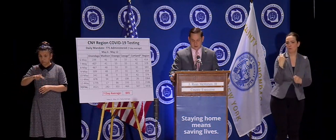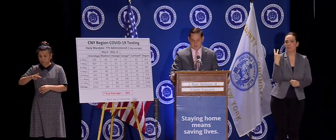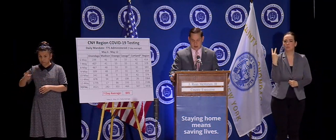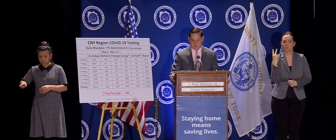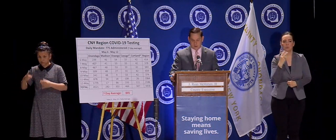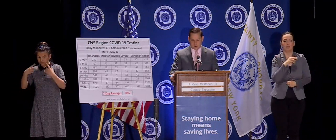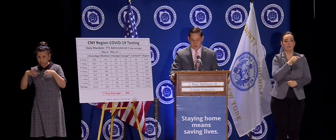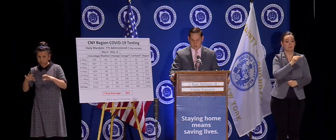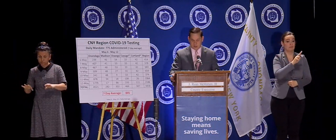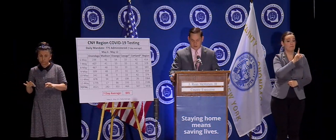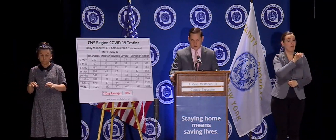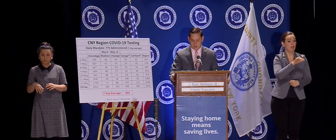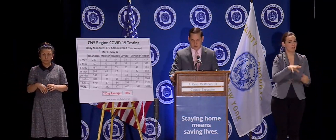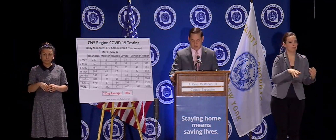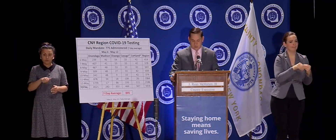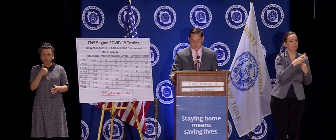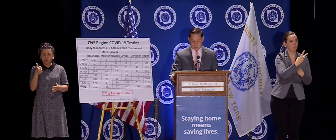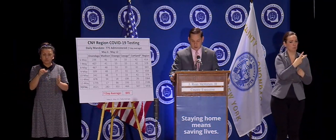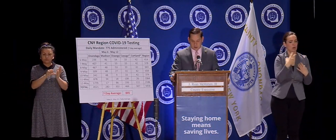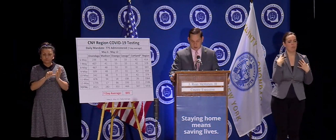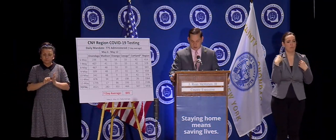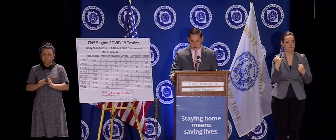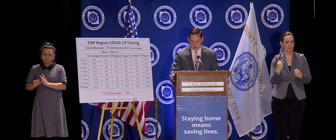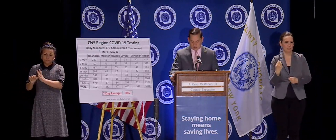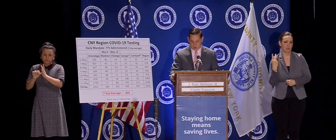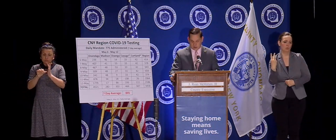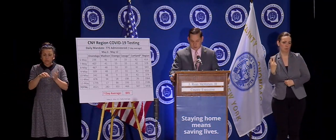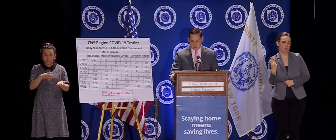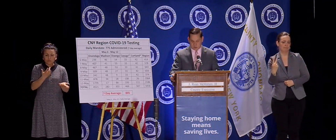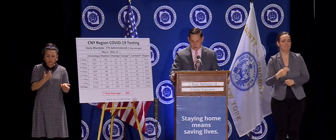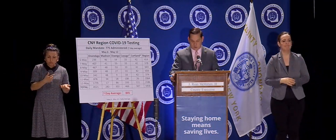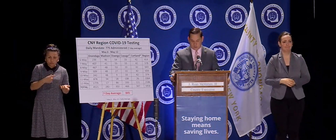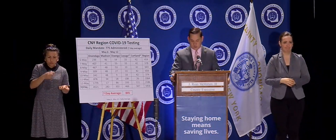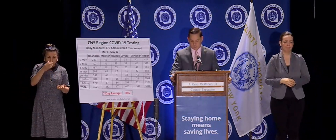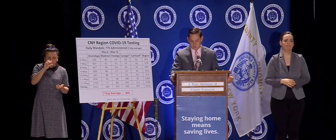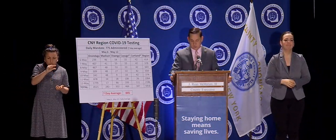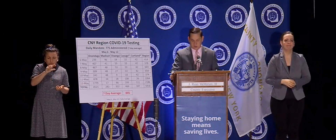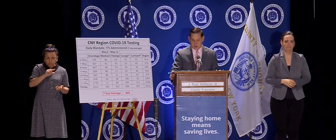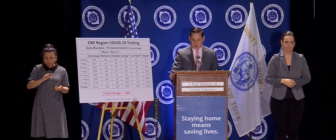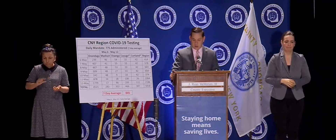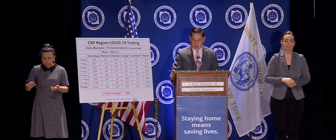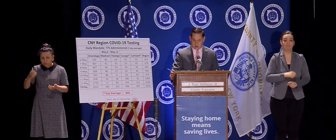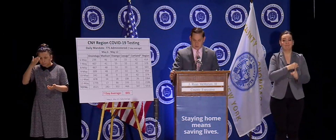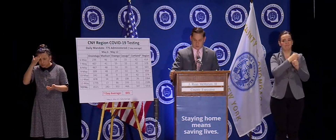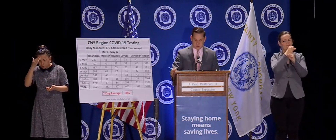recoveries. Spafford, 2 cases, 2 recoveries. And Tully, 2 cases, 2 recoveries.